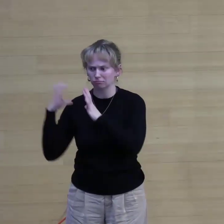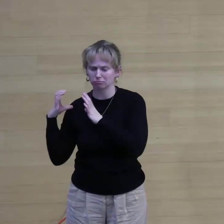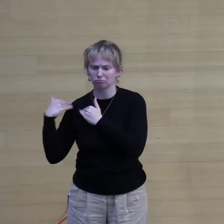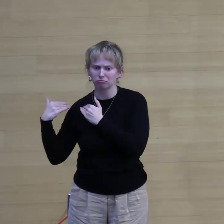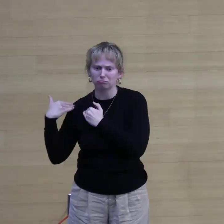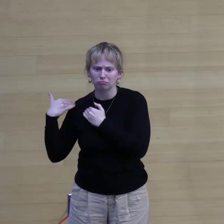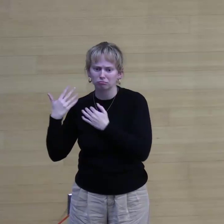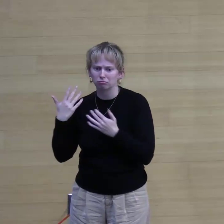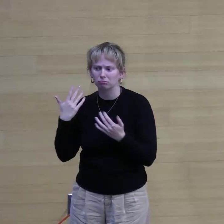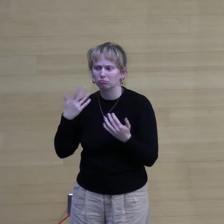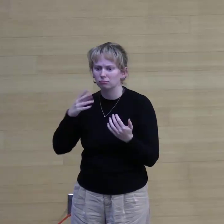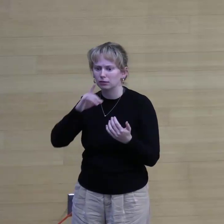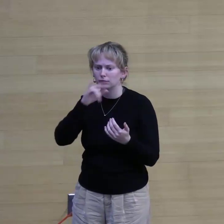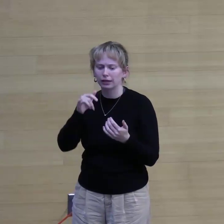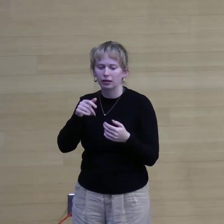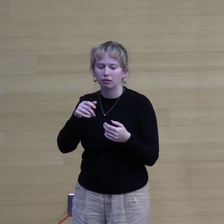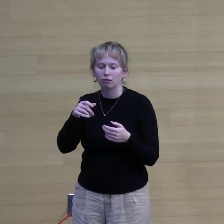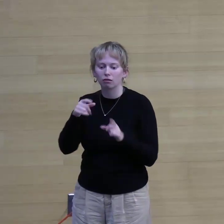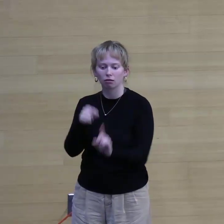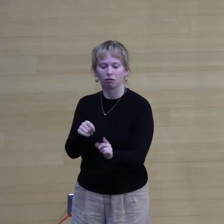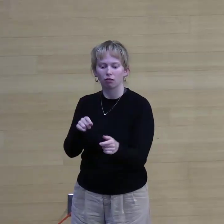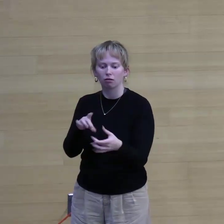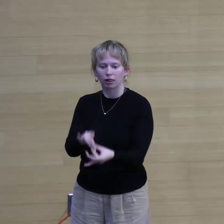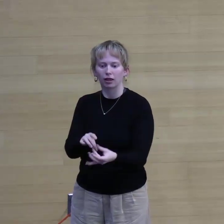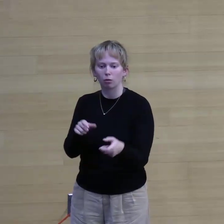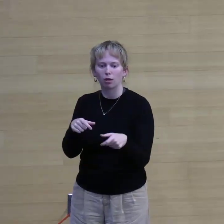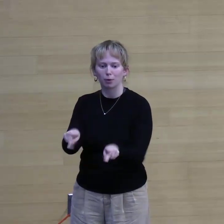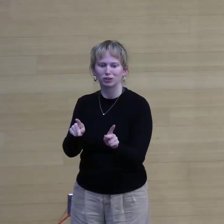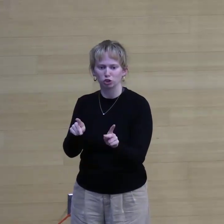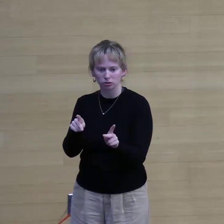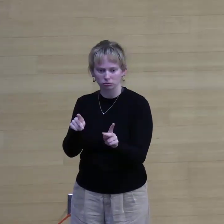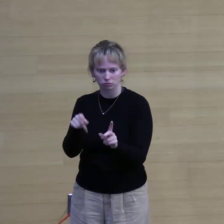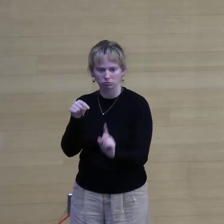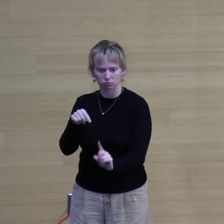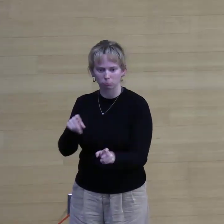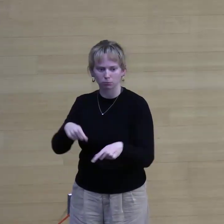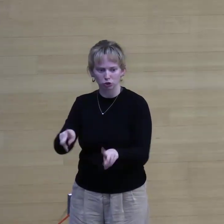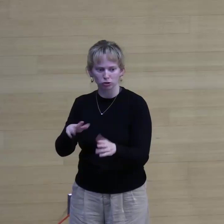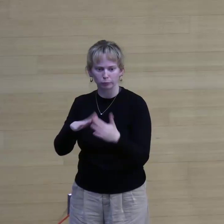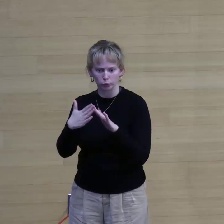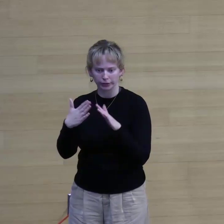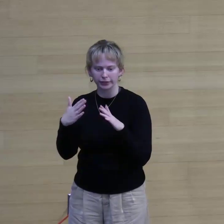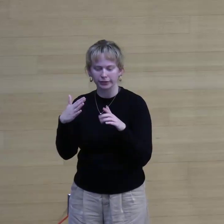That's where we really start to get into the more permission conversations with our community.